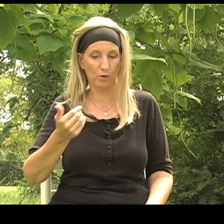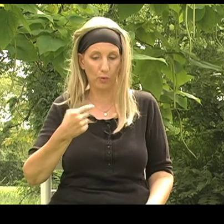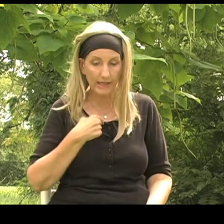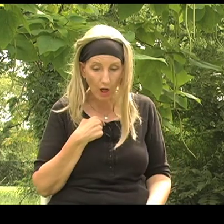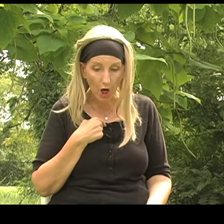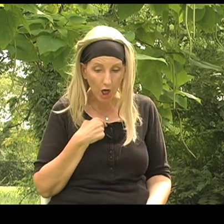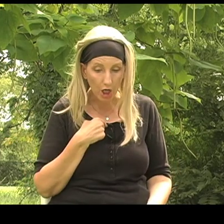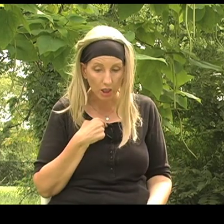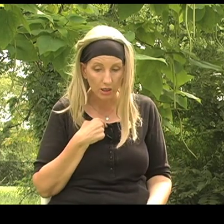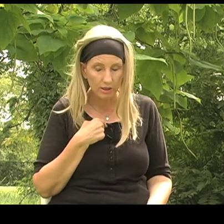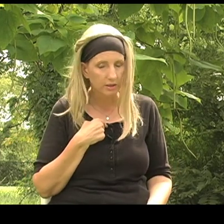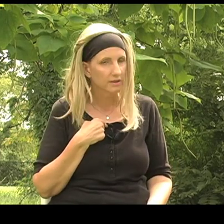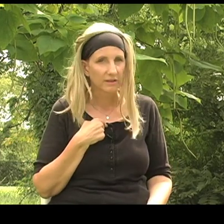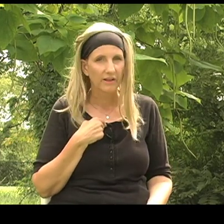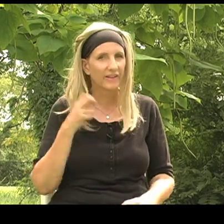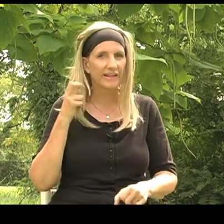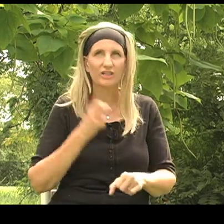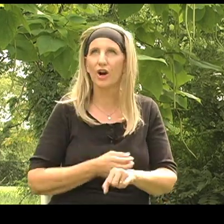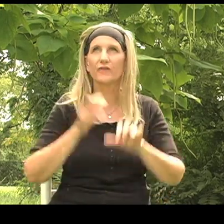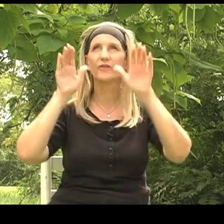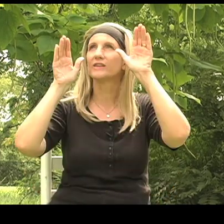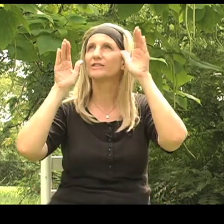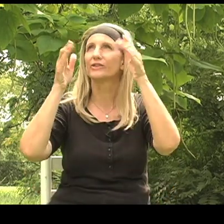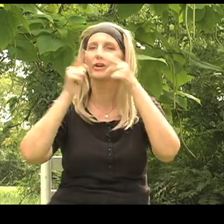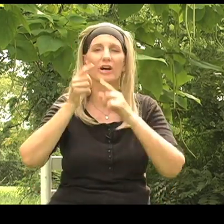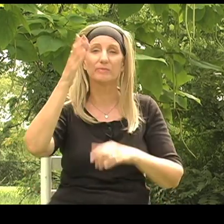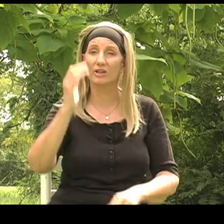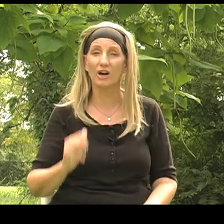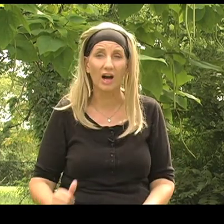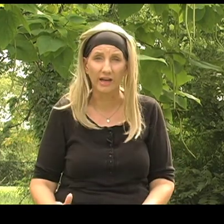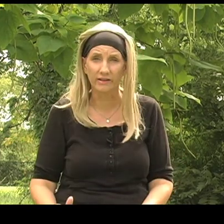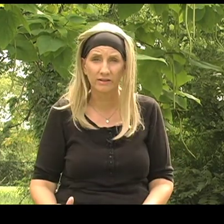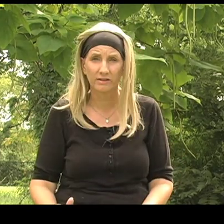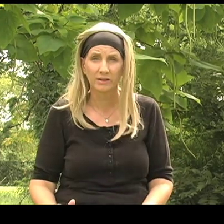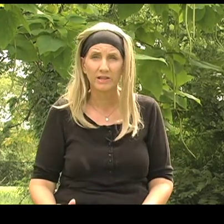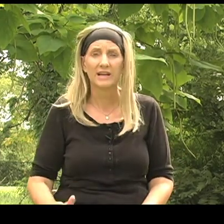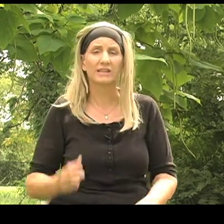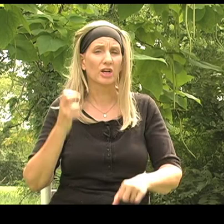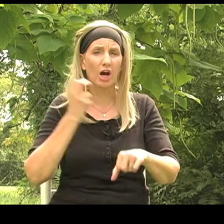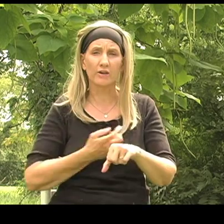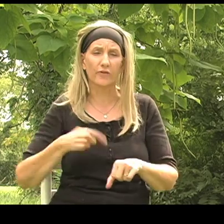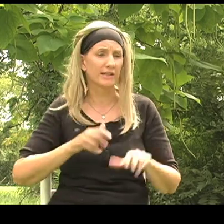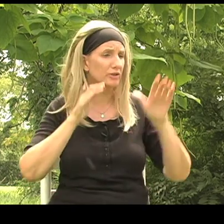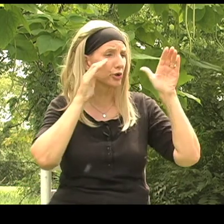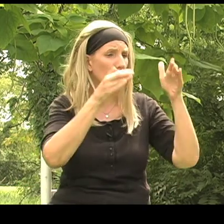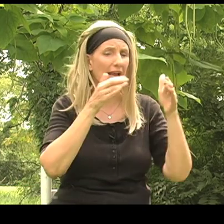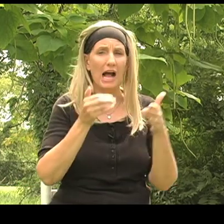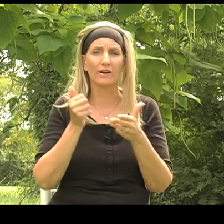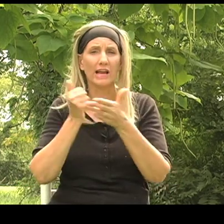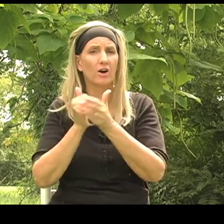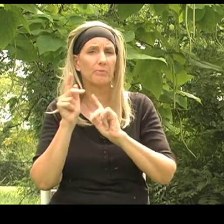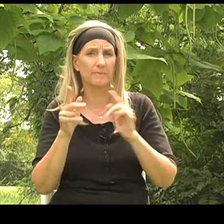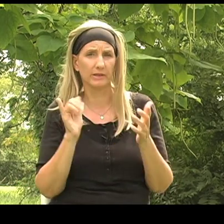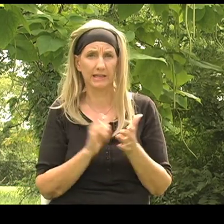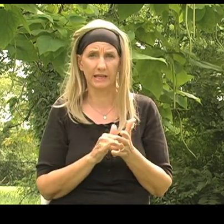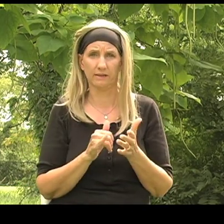we are, then it's hard for us to look up to God. It's hard for us to look out and help people again.